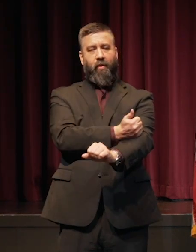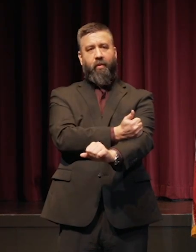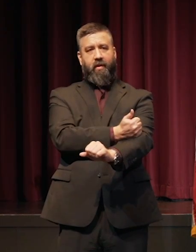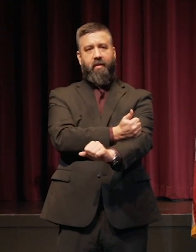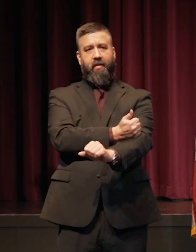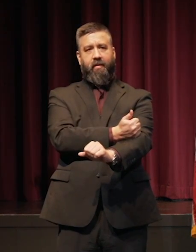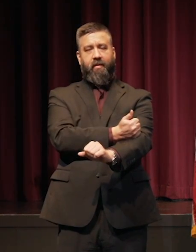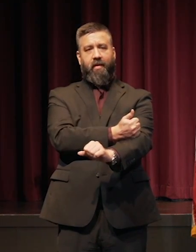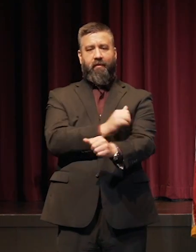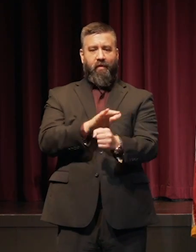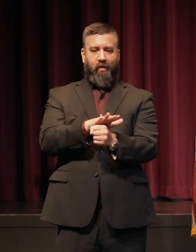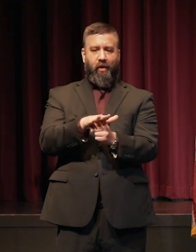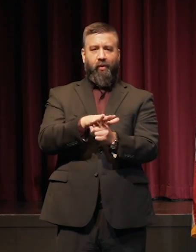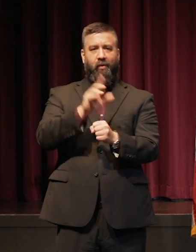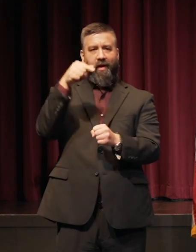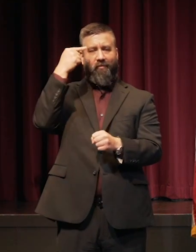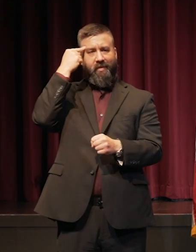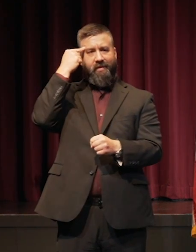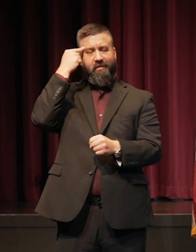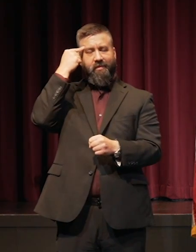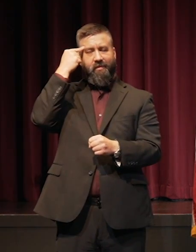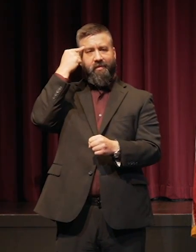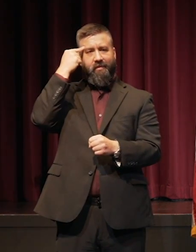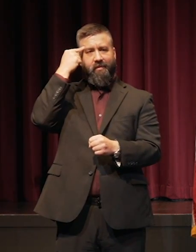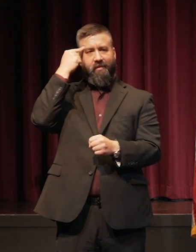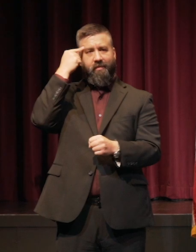of local governments to